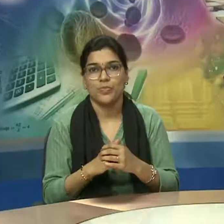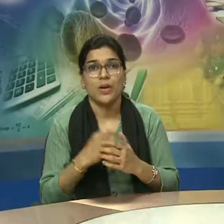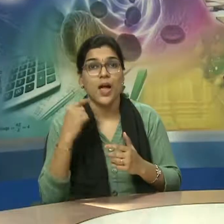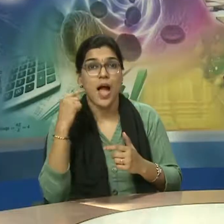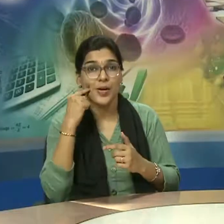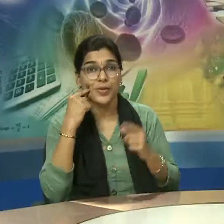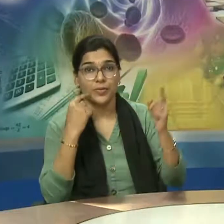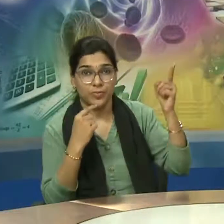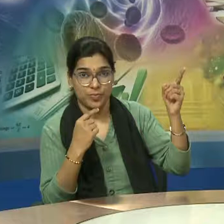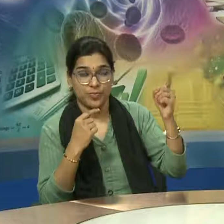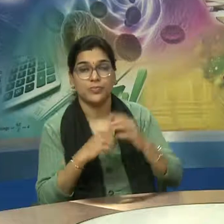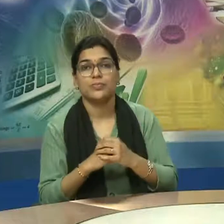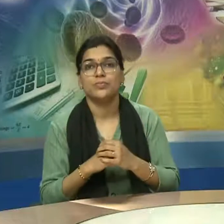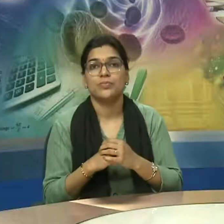artificial.